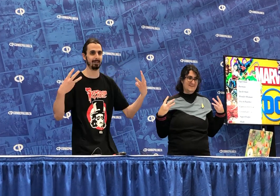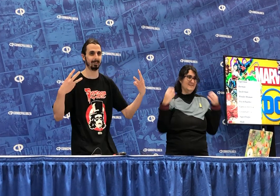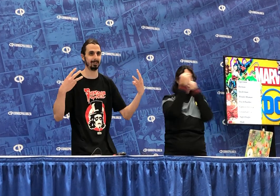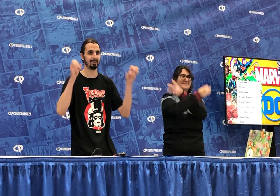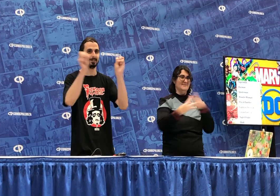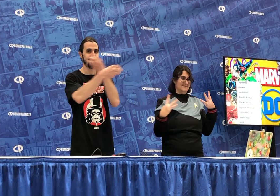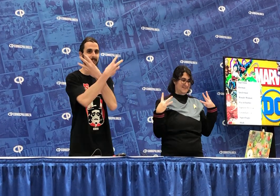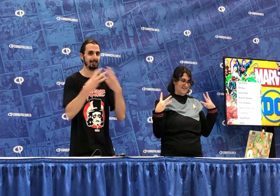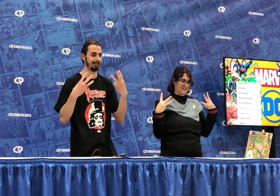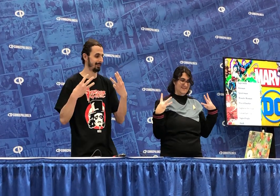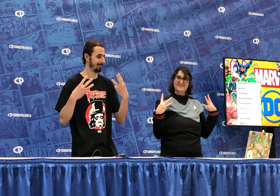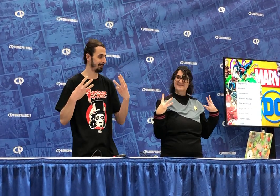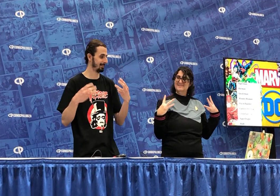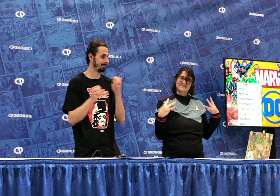Wolverine.